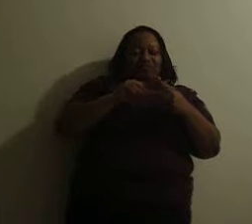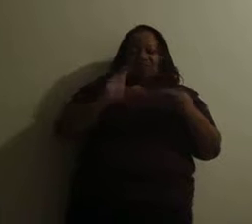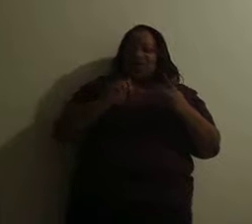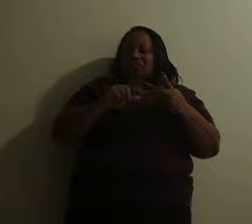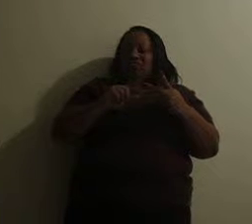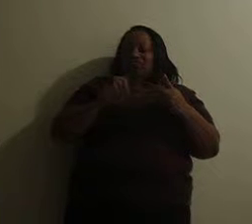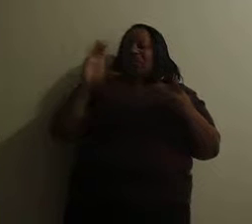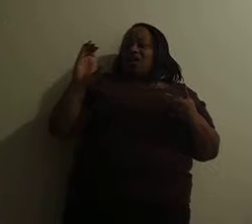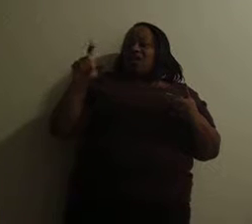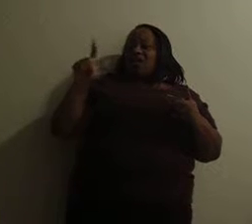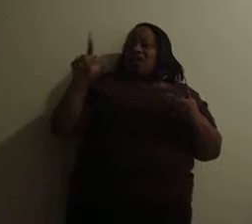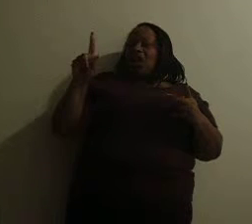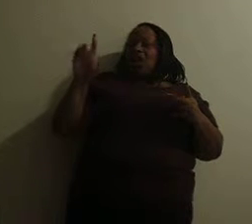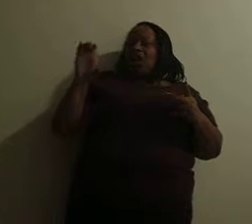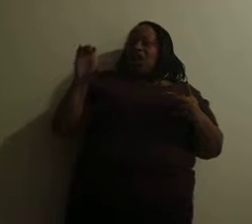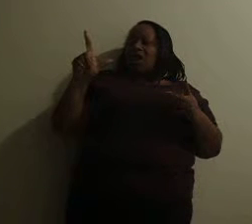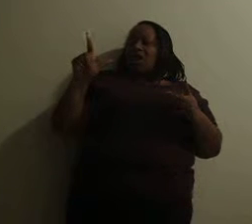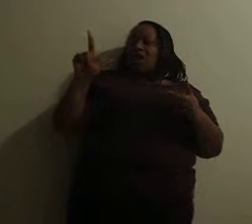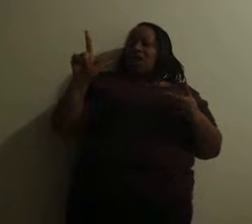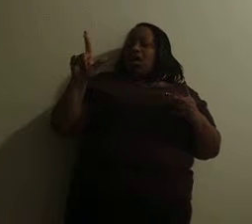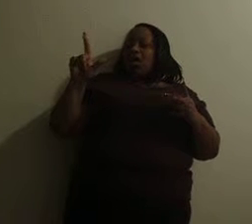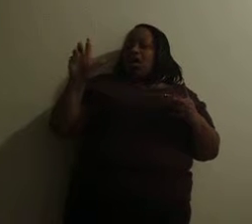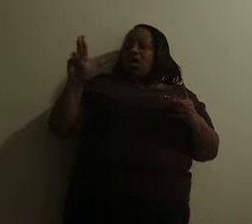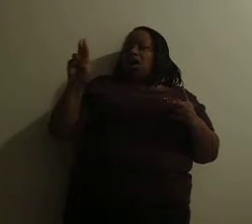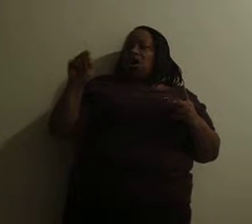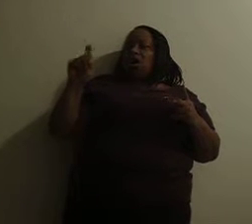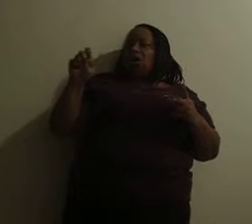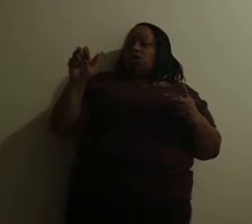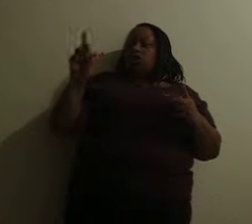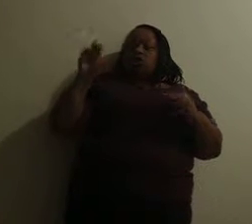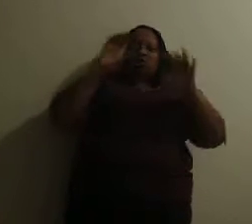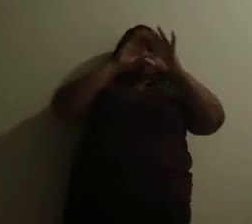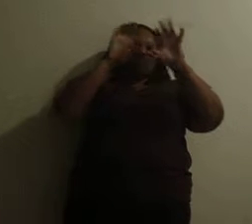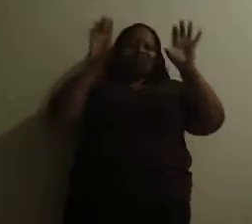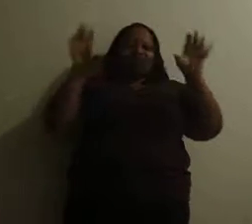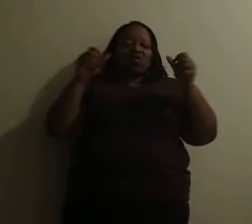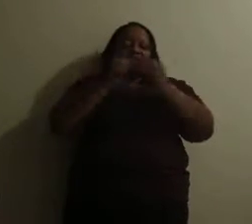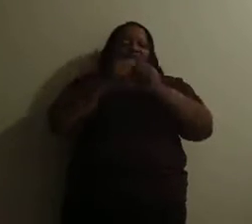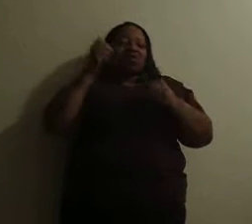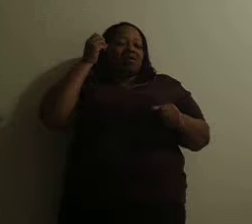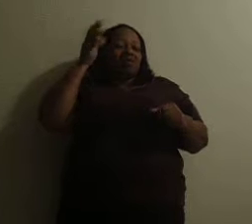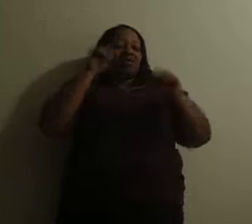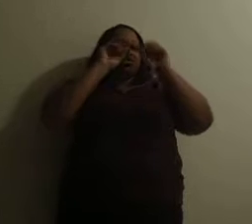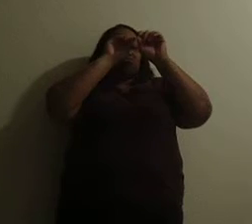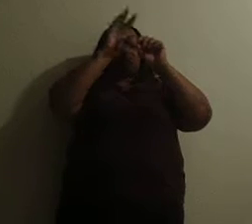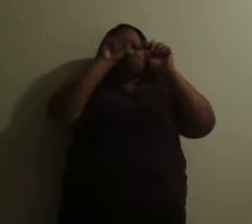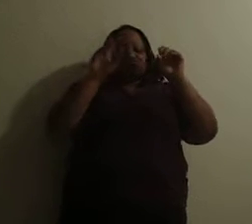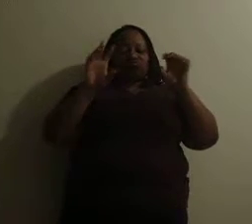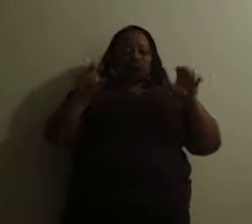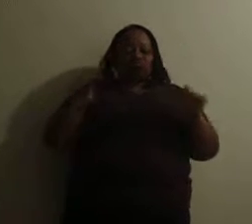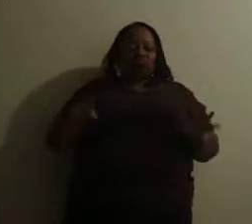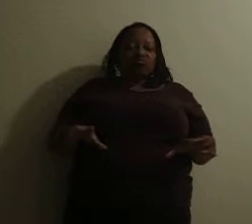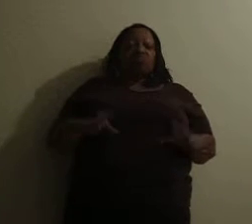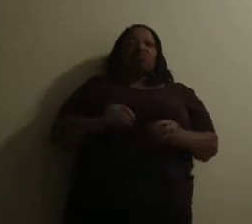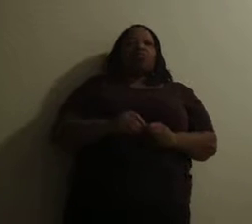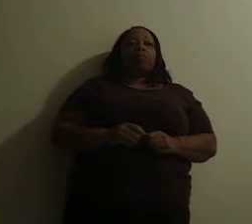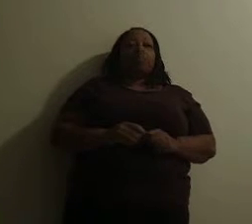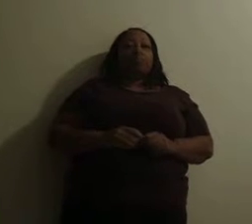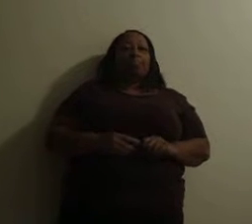that reading that they were doing. And often it's a combination of patterns, which is good for them to see as well. So they draw a concept map,